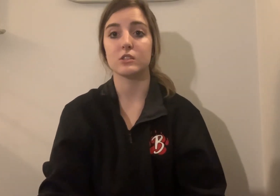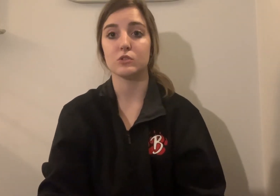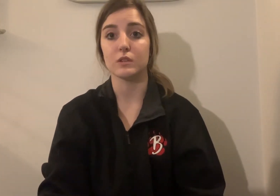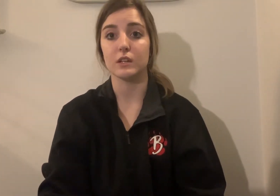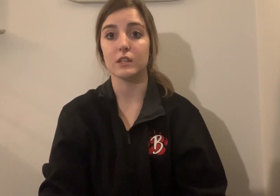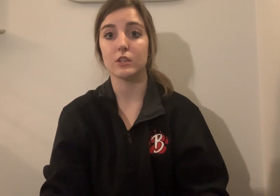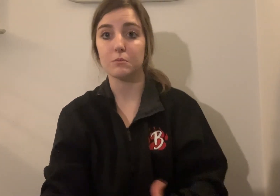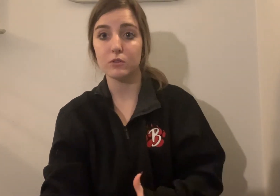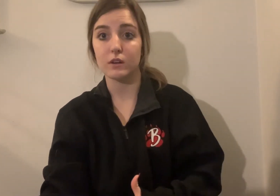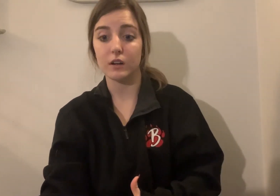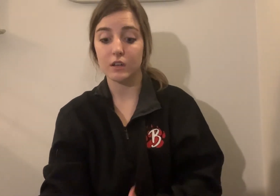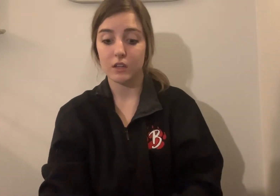light the menorah.